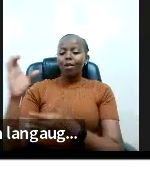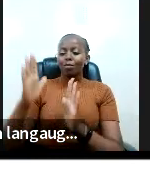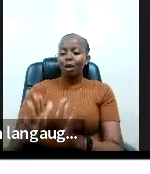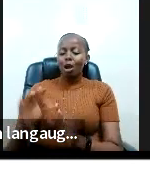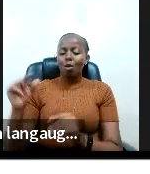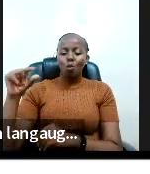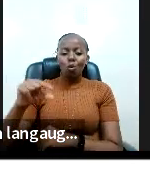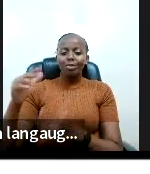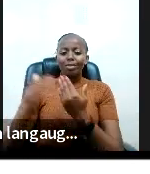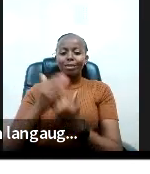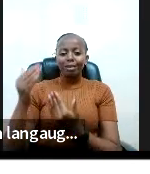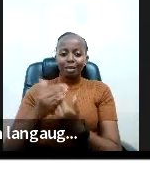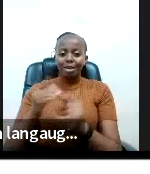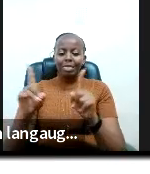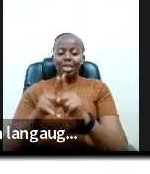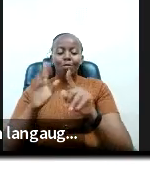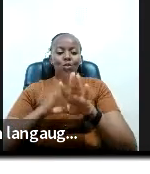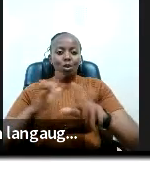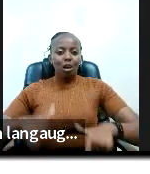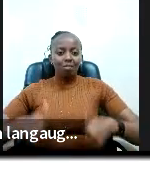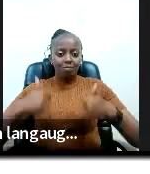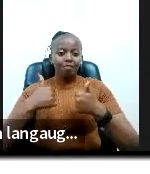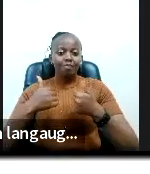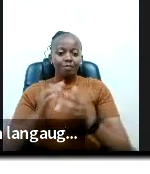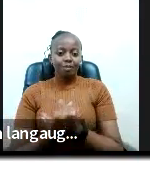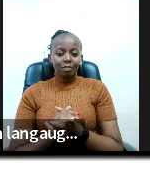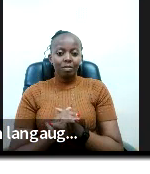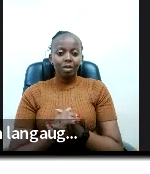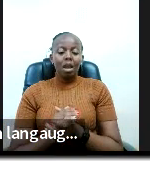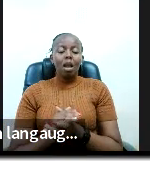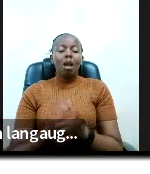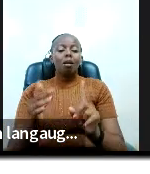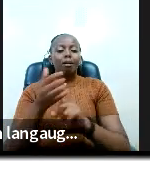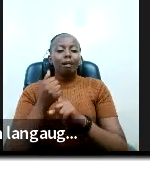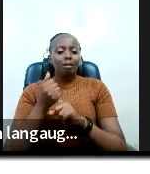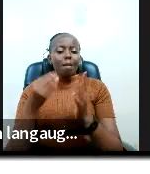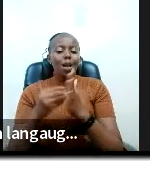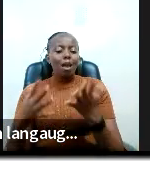quality care, a quality of life. Our revenue stream